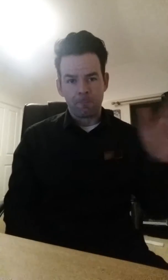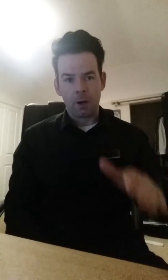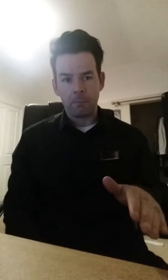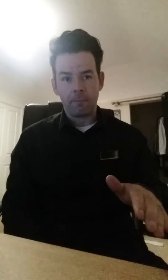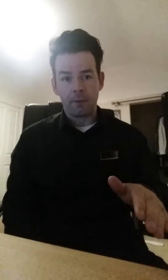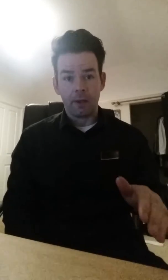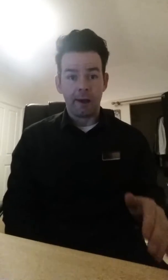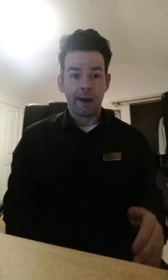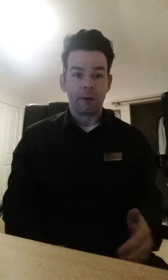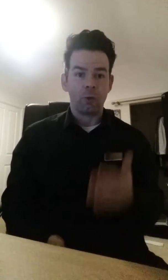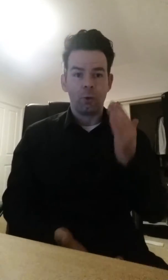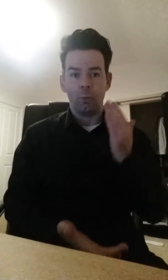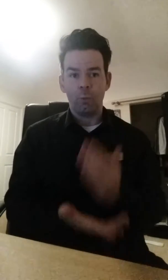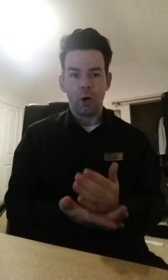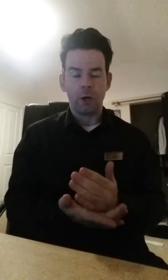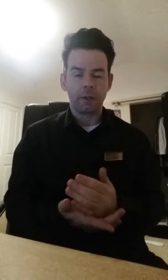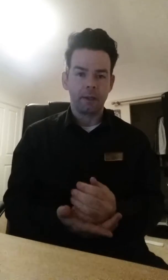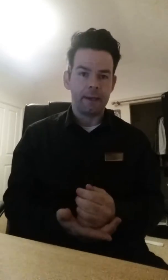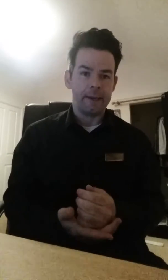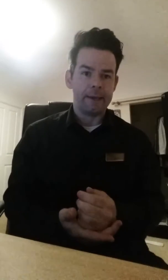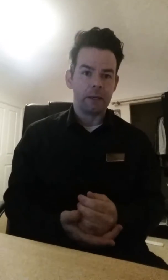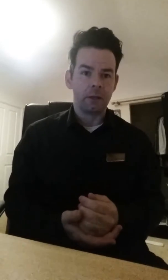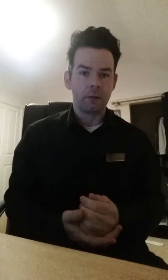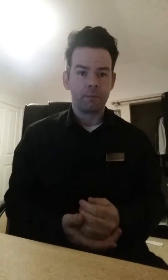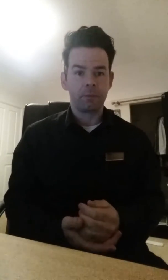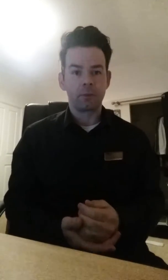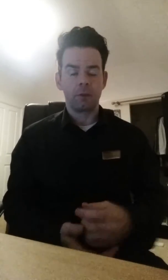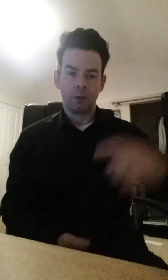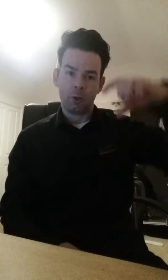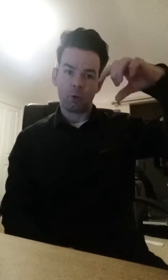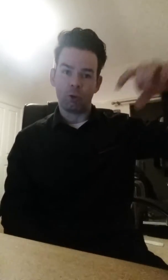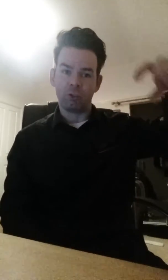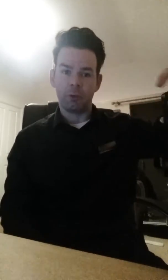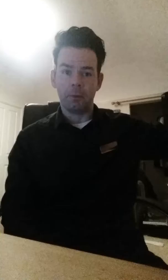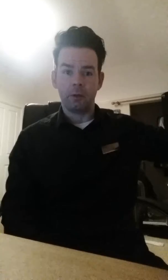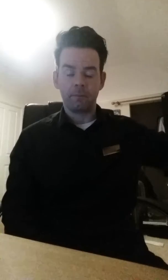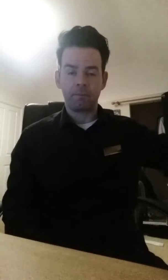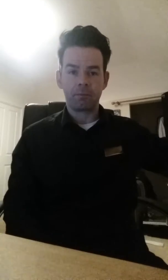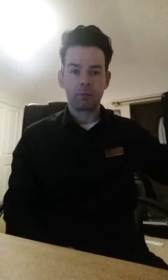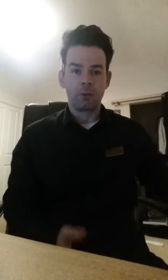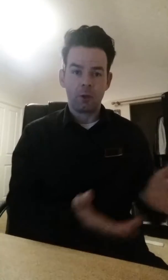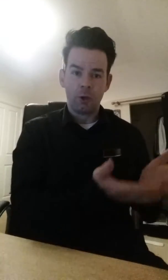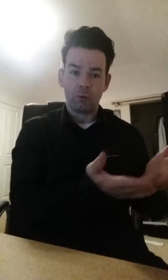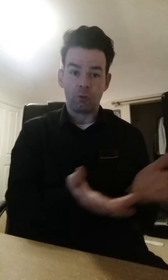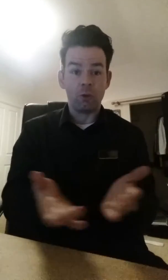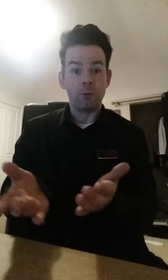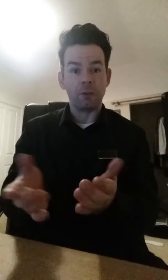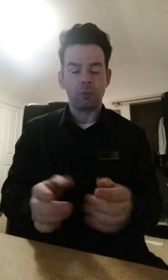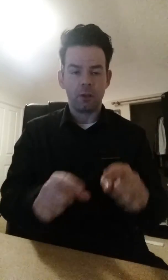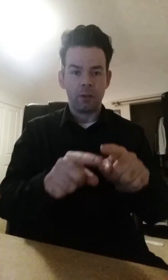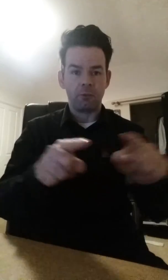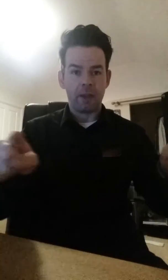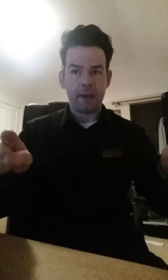from at work in customer service